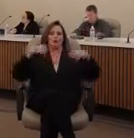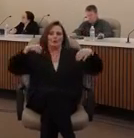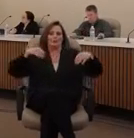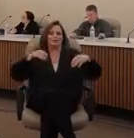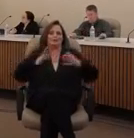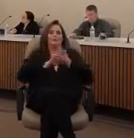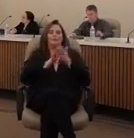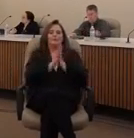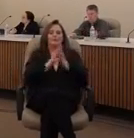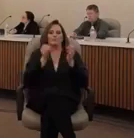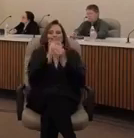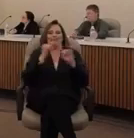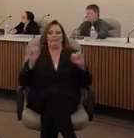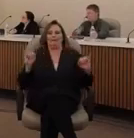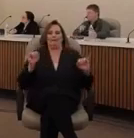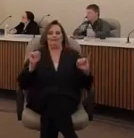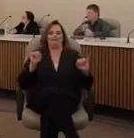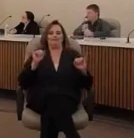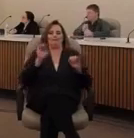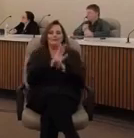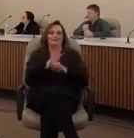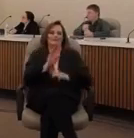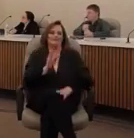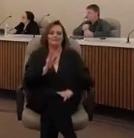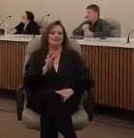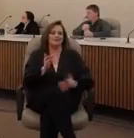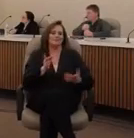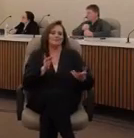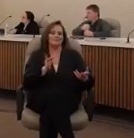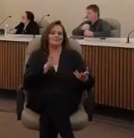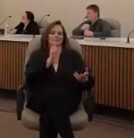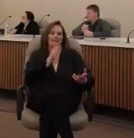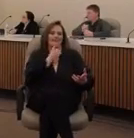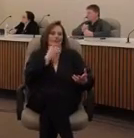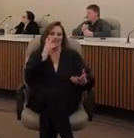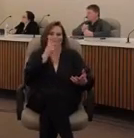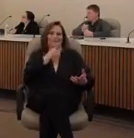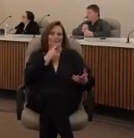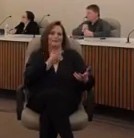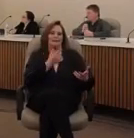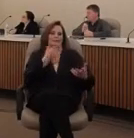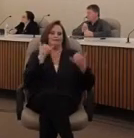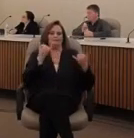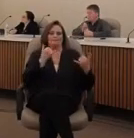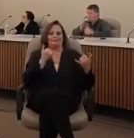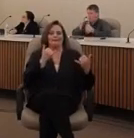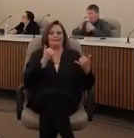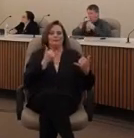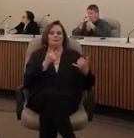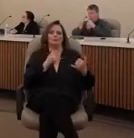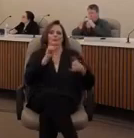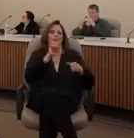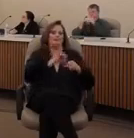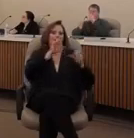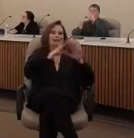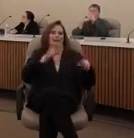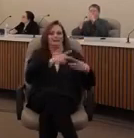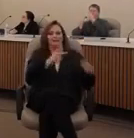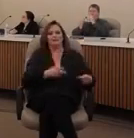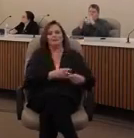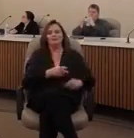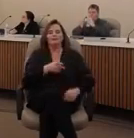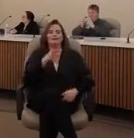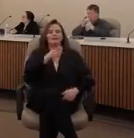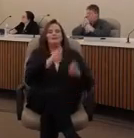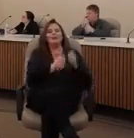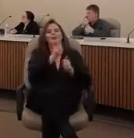independent type of a business use. You don't really find them in modern gas stations anymore. They've really spun off into things like Pep